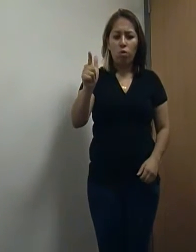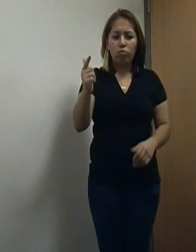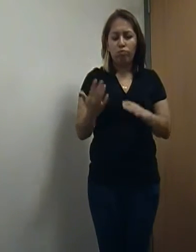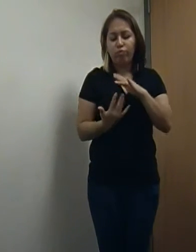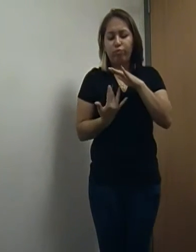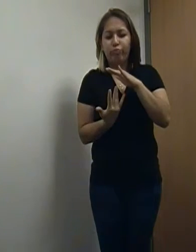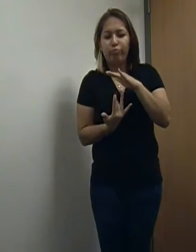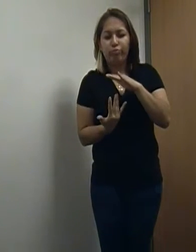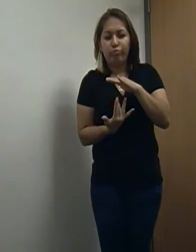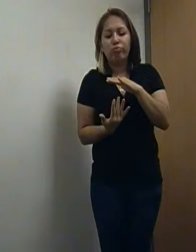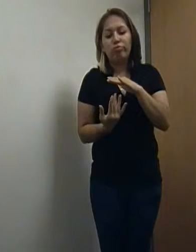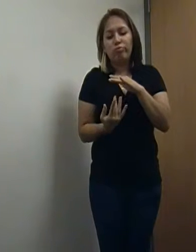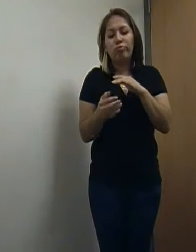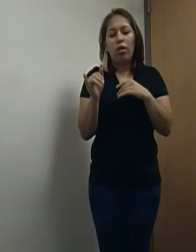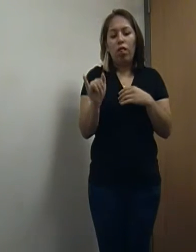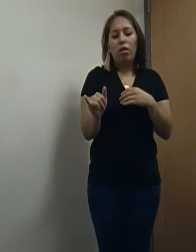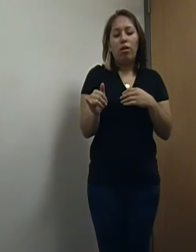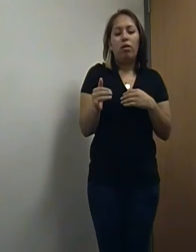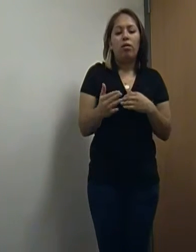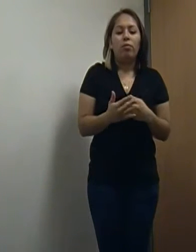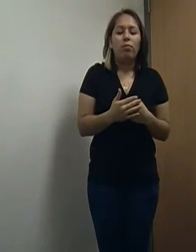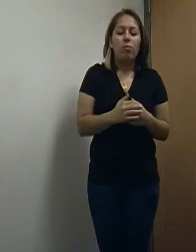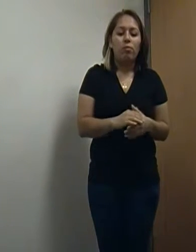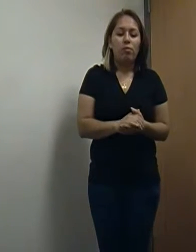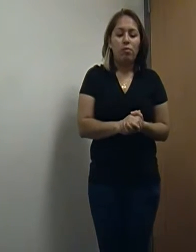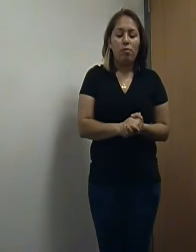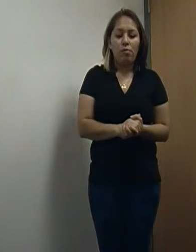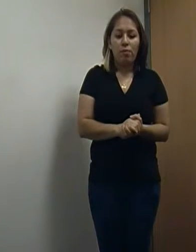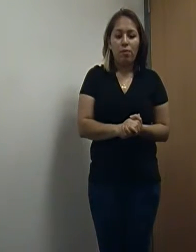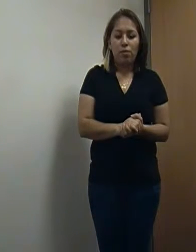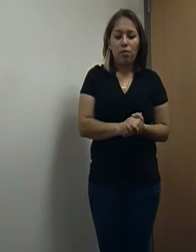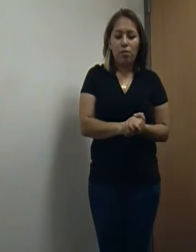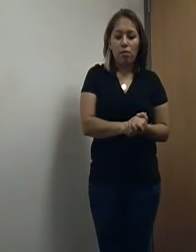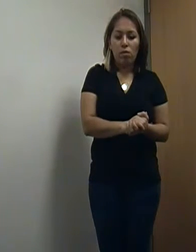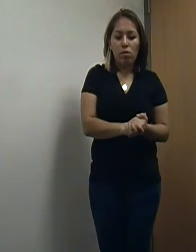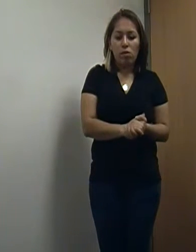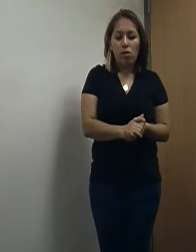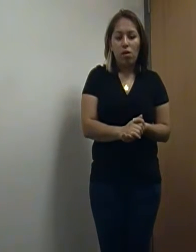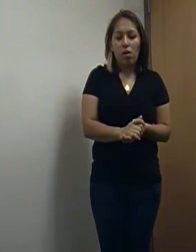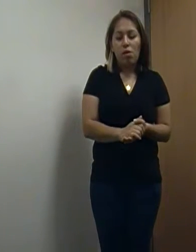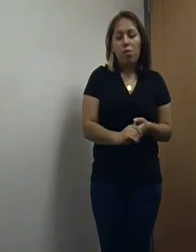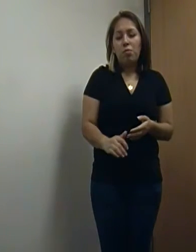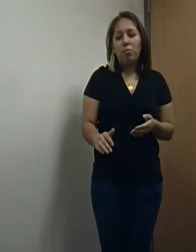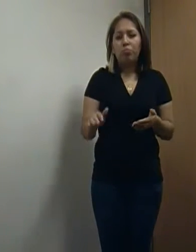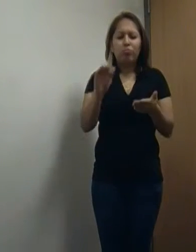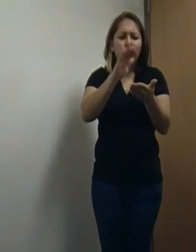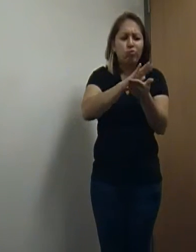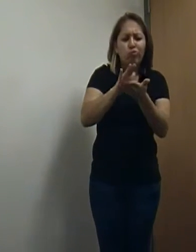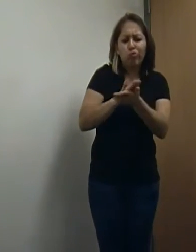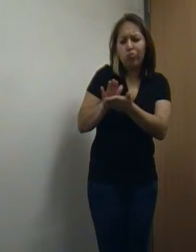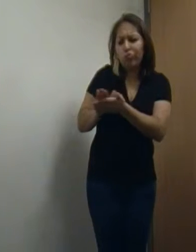This was kept gleaming all the time by my grandmother, who polished it regularly.